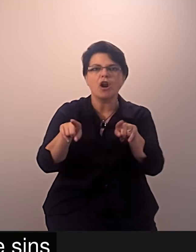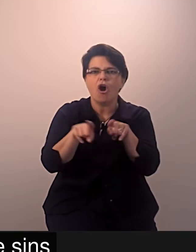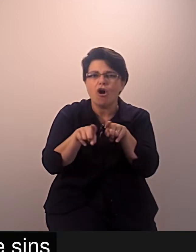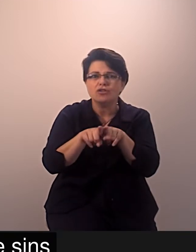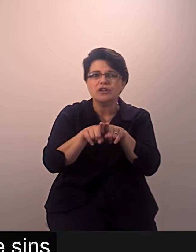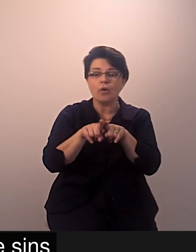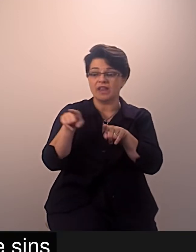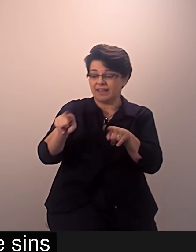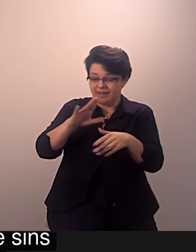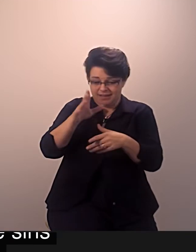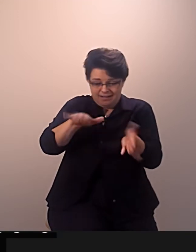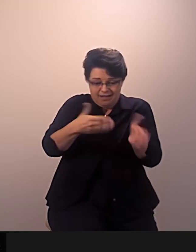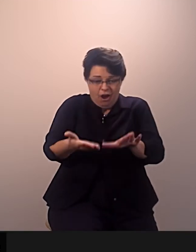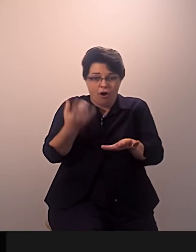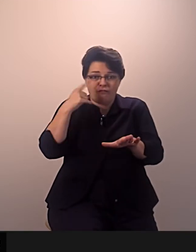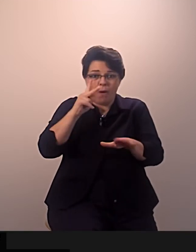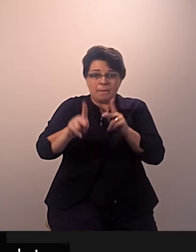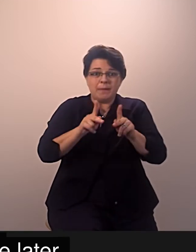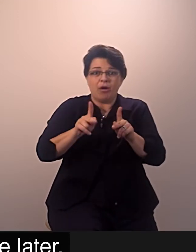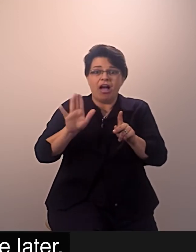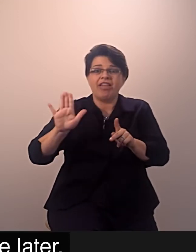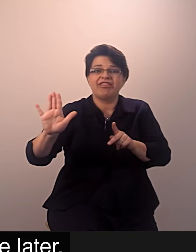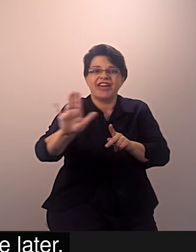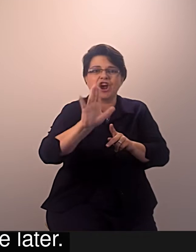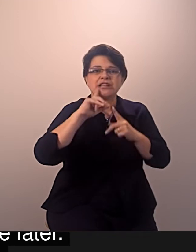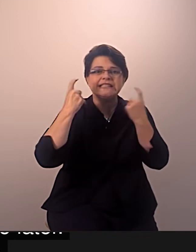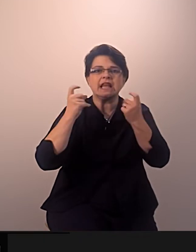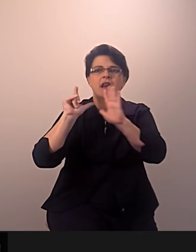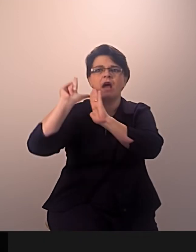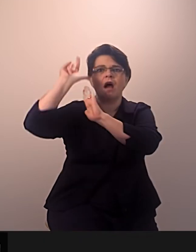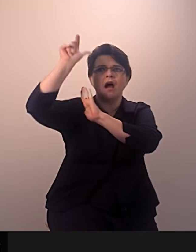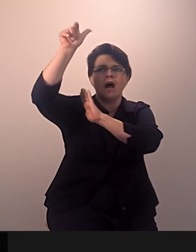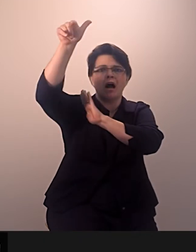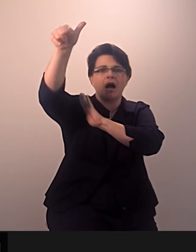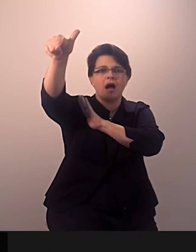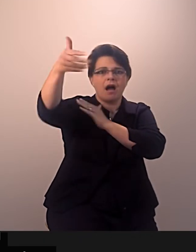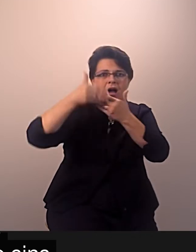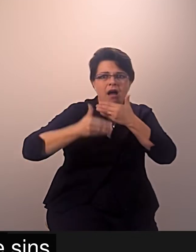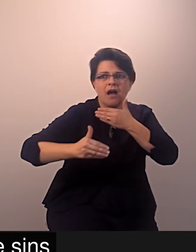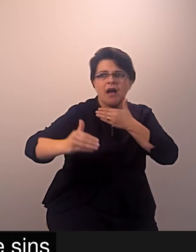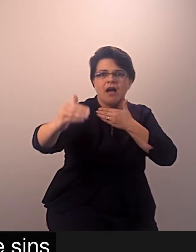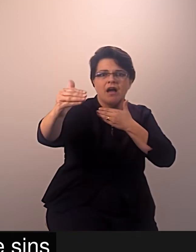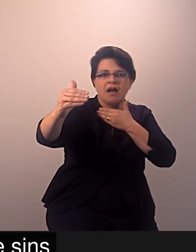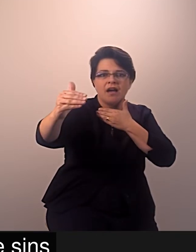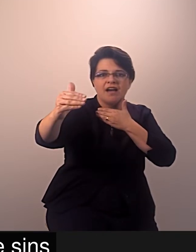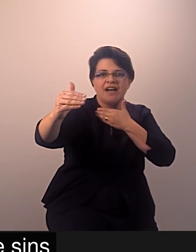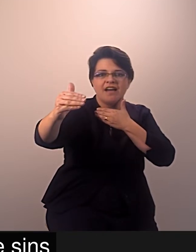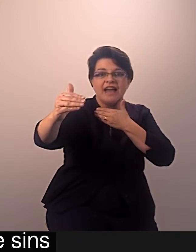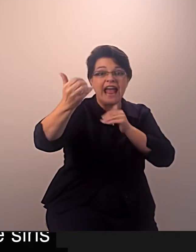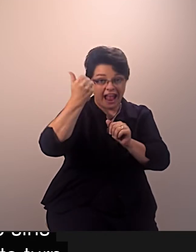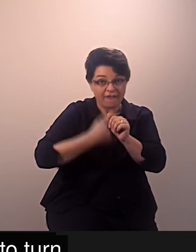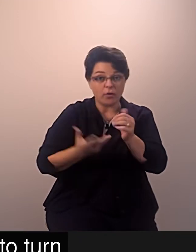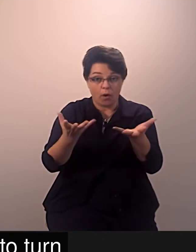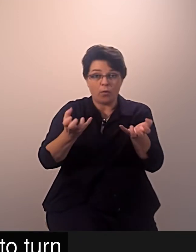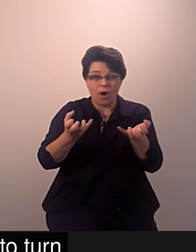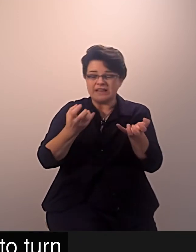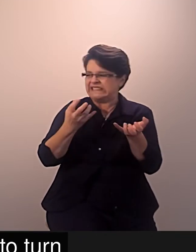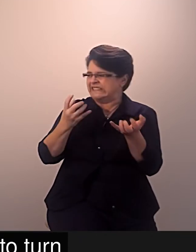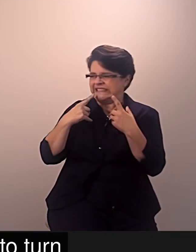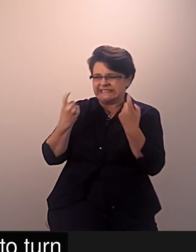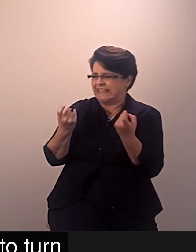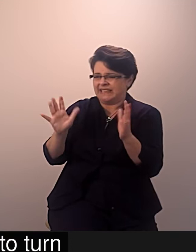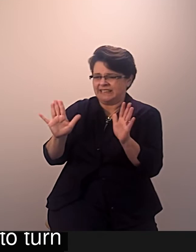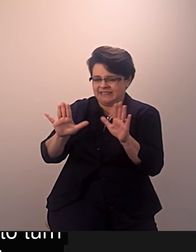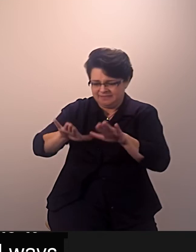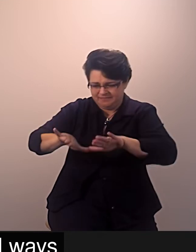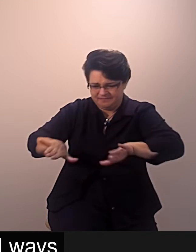would come later. His death takes away the sins of all who want to turn from their sinful ways and accept